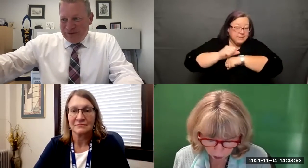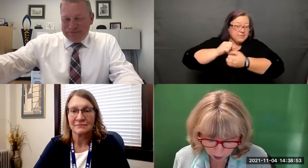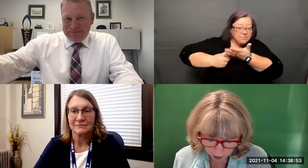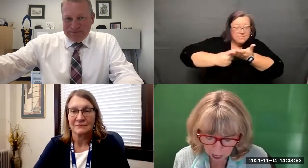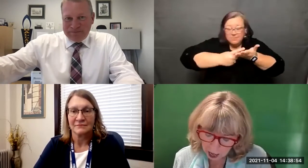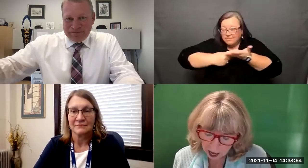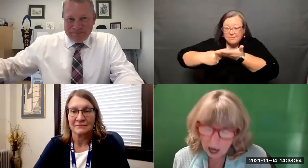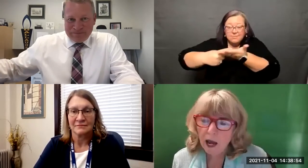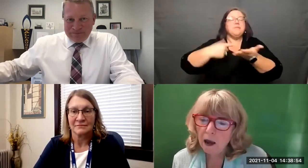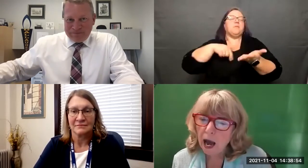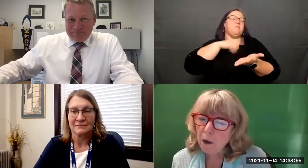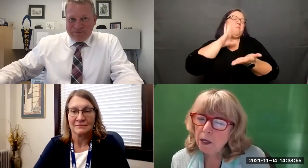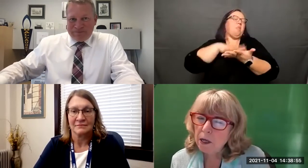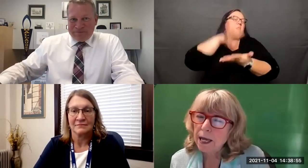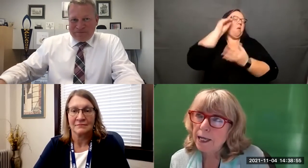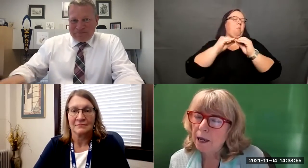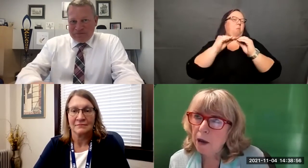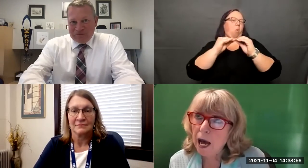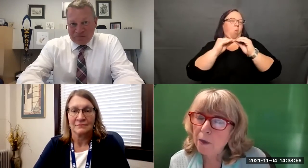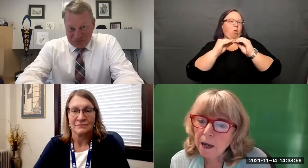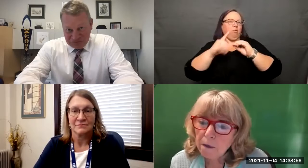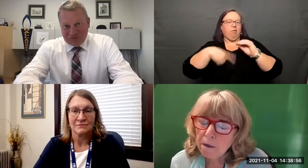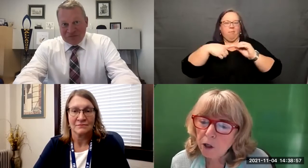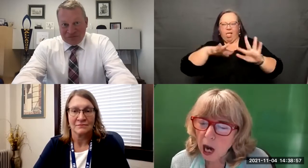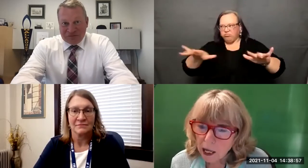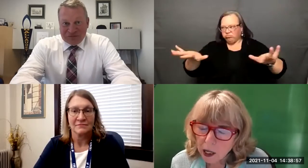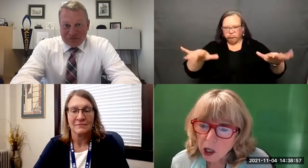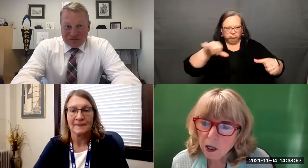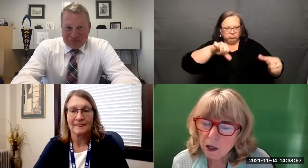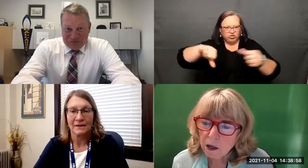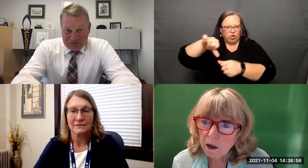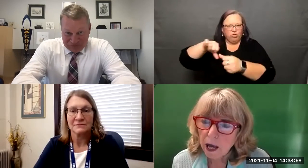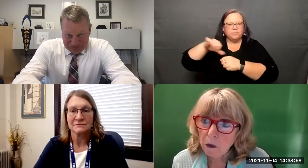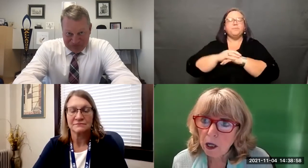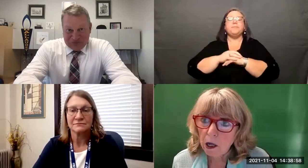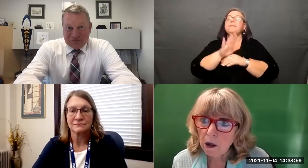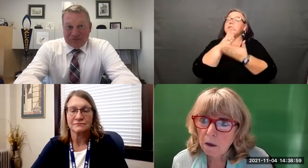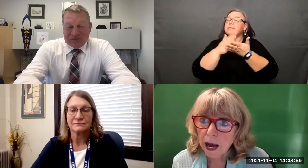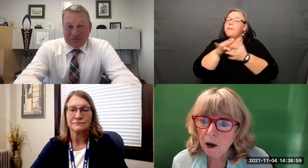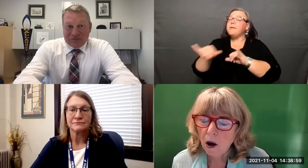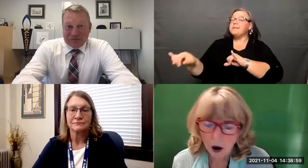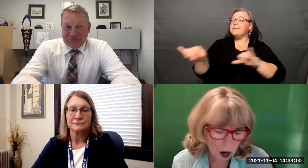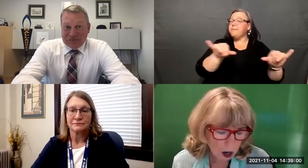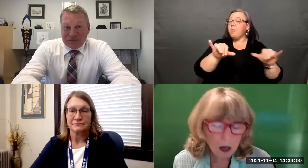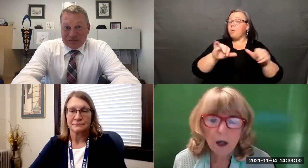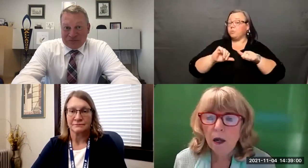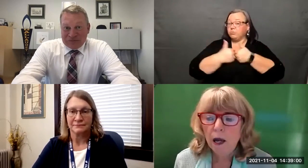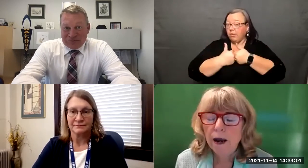doing. I would say some common challenges that we learned about are